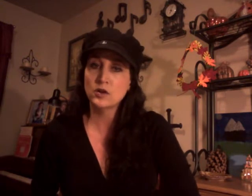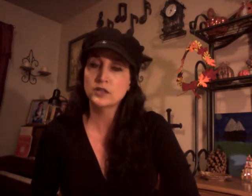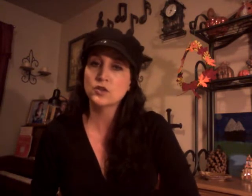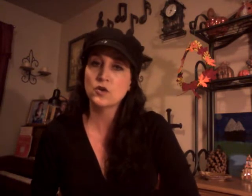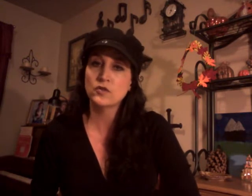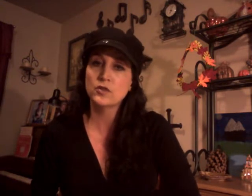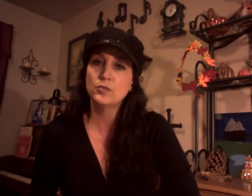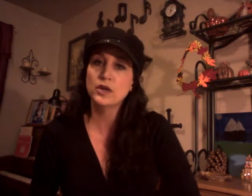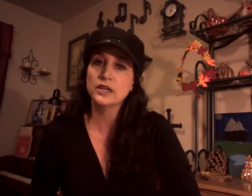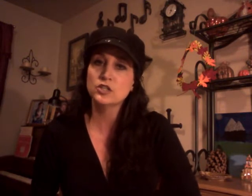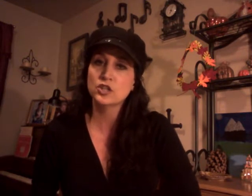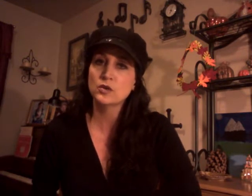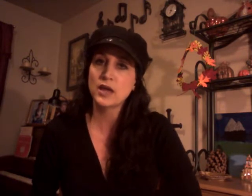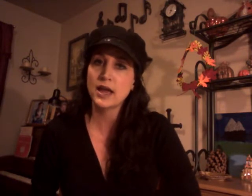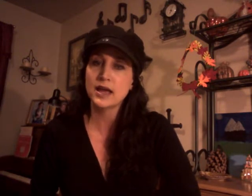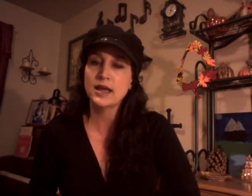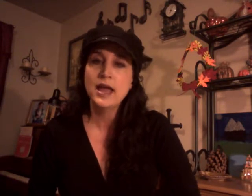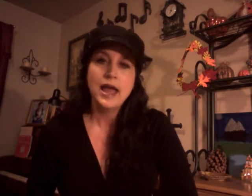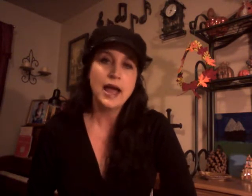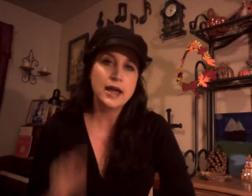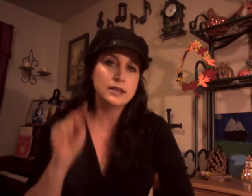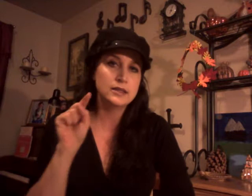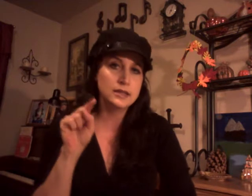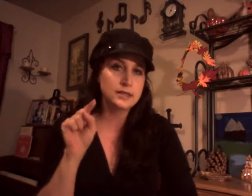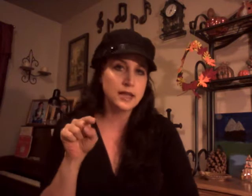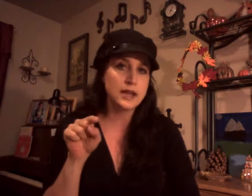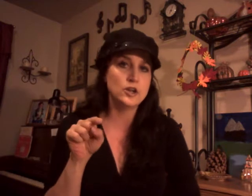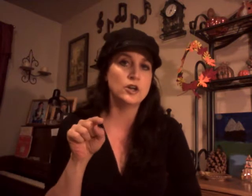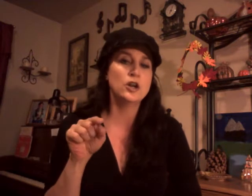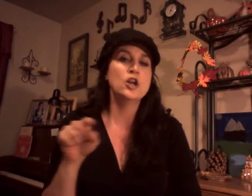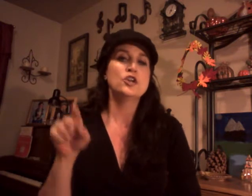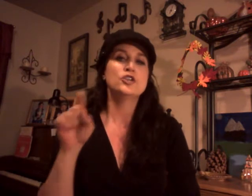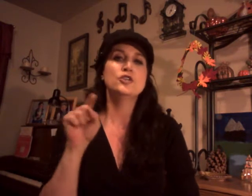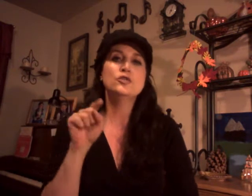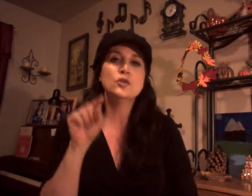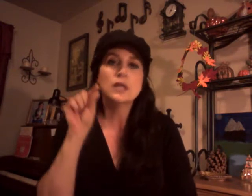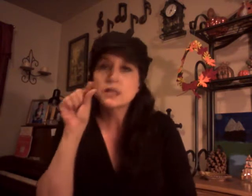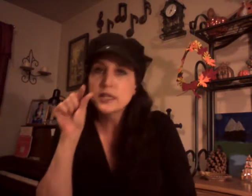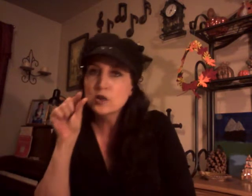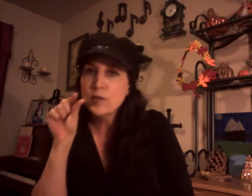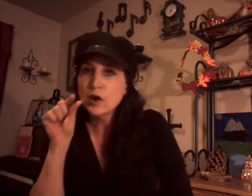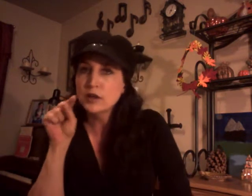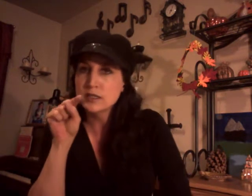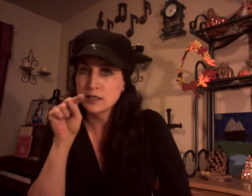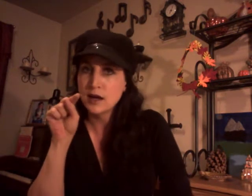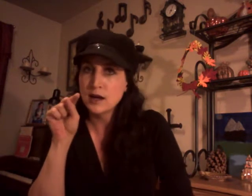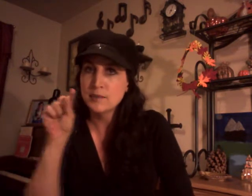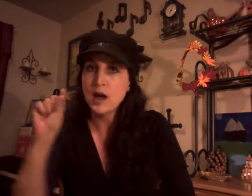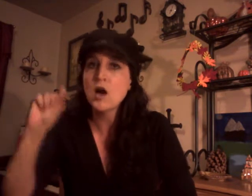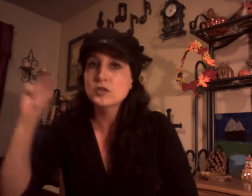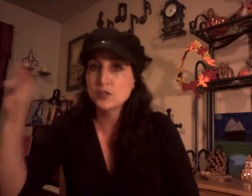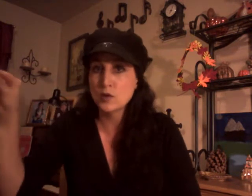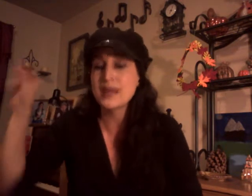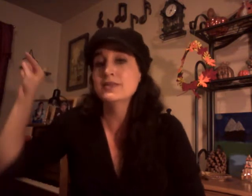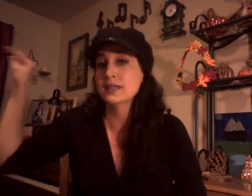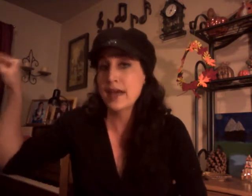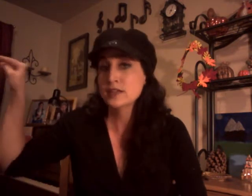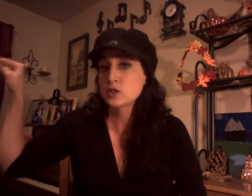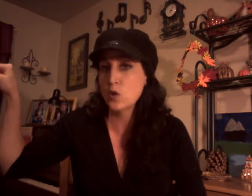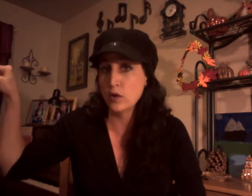It's over the bridge, okay? And this signer, you do a little part also in the last